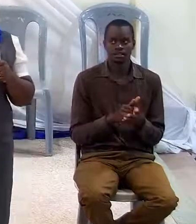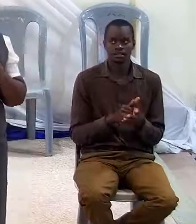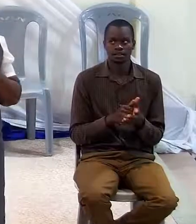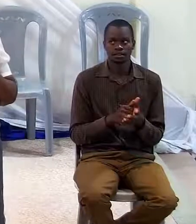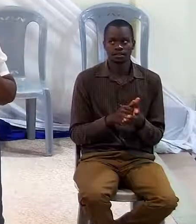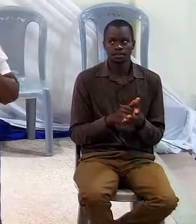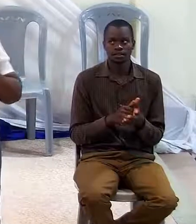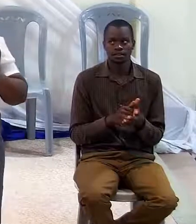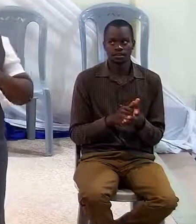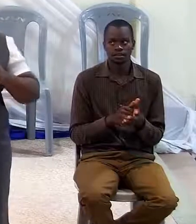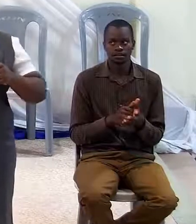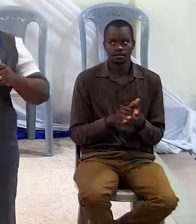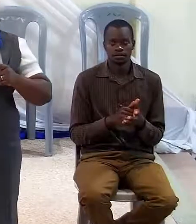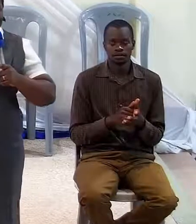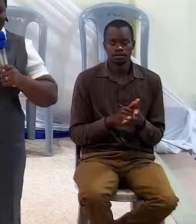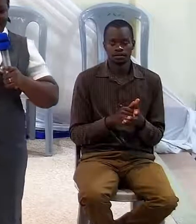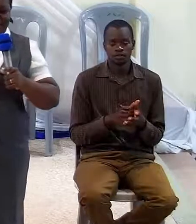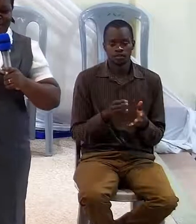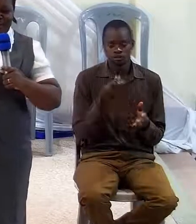have